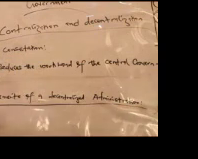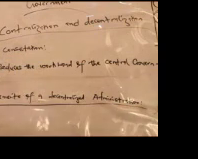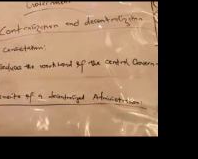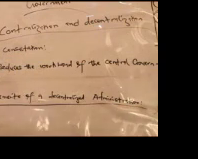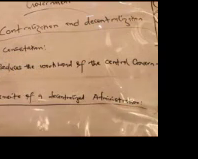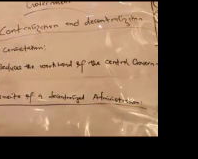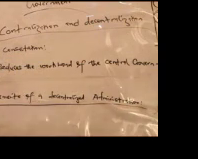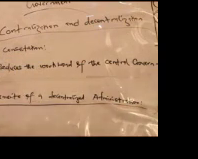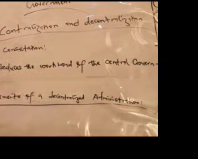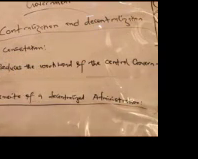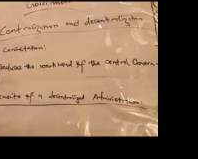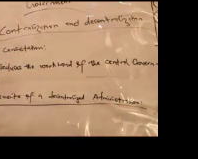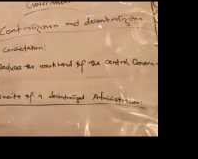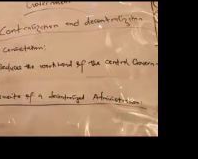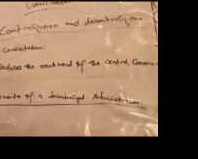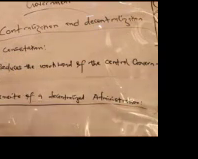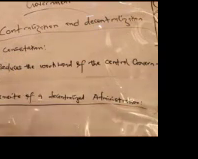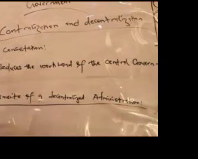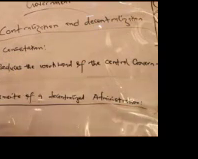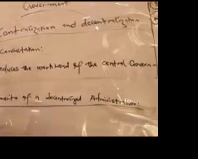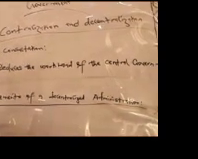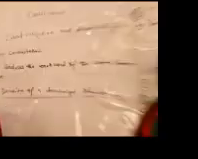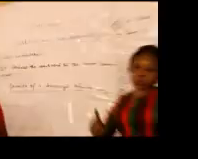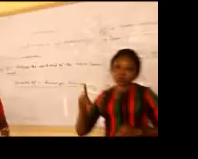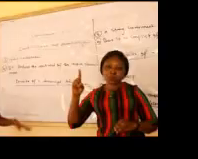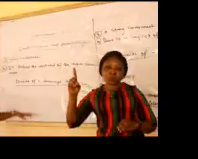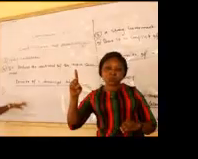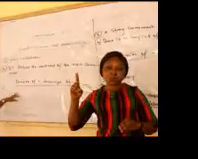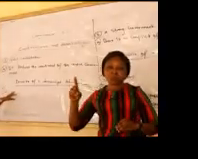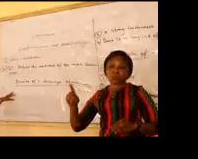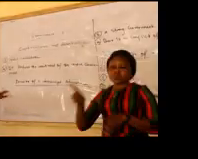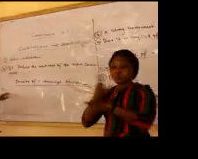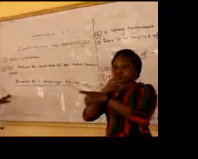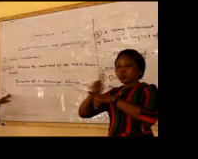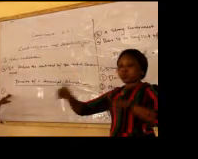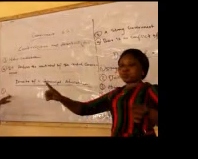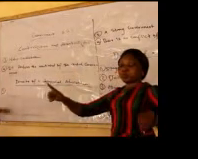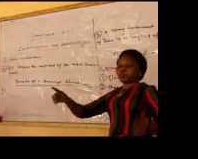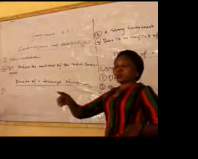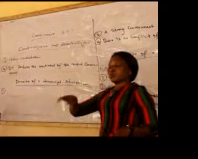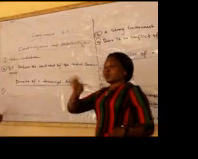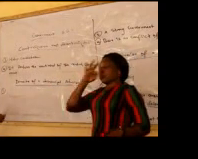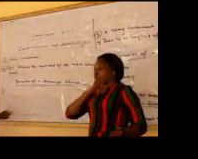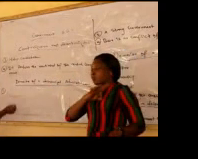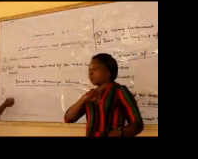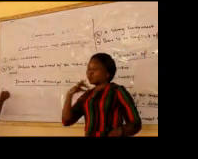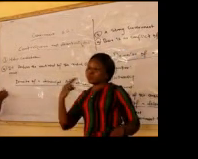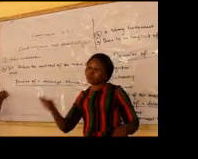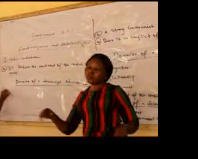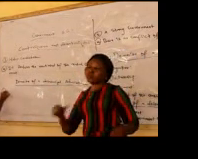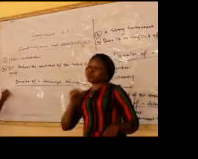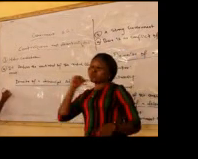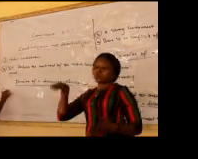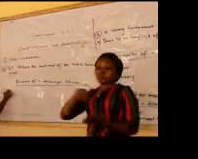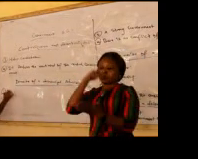Now, one of the demerits of a centralized administration is costly to operate.